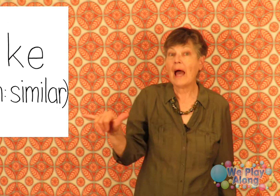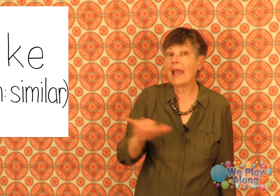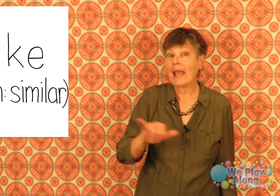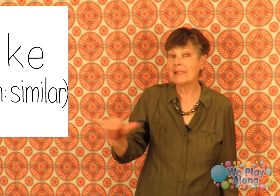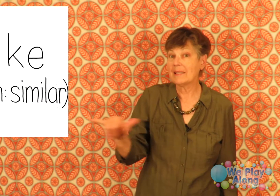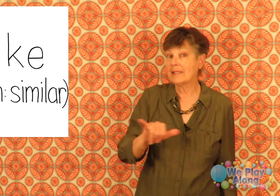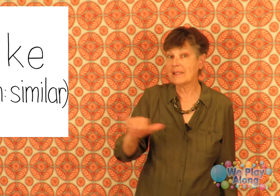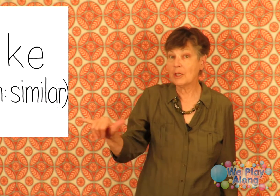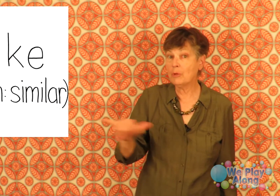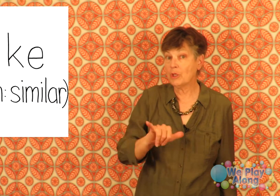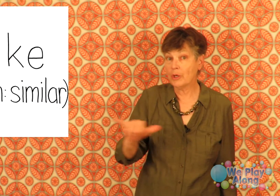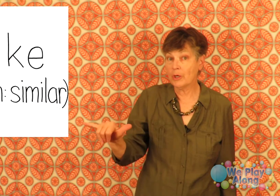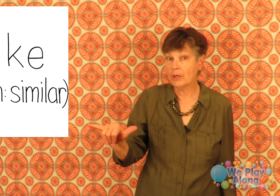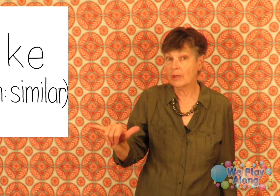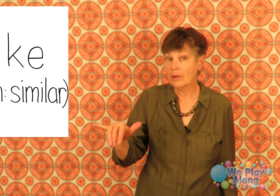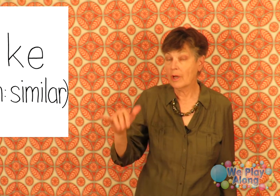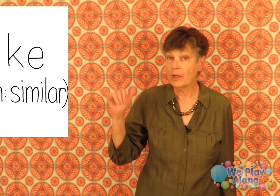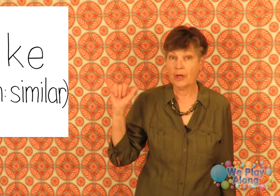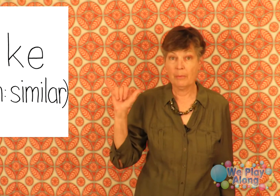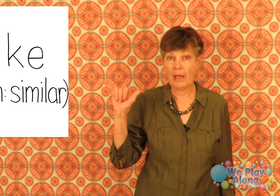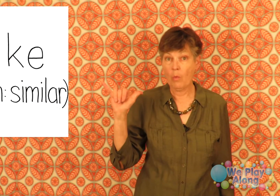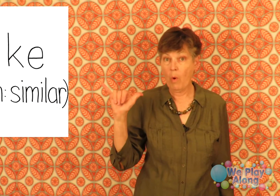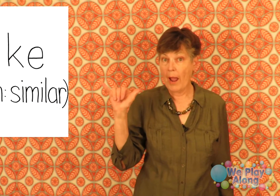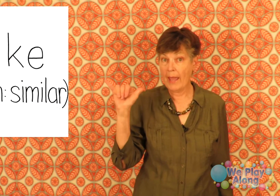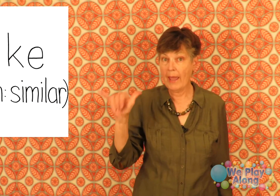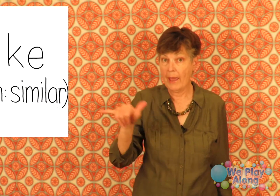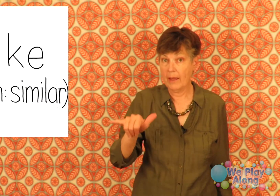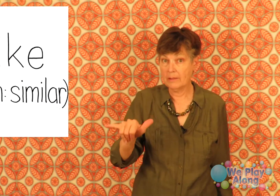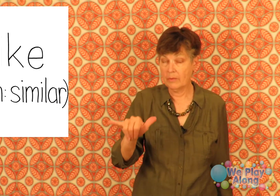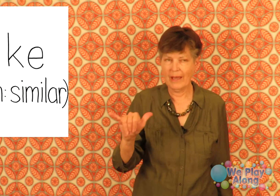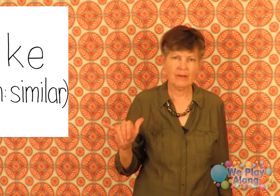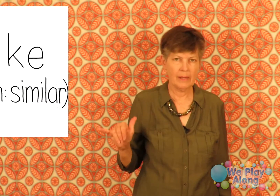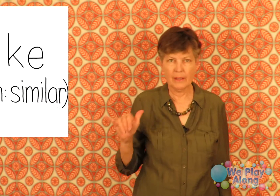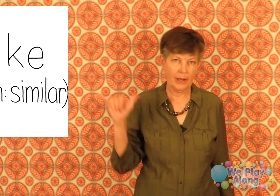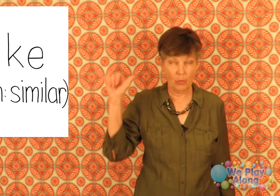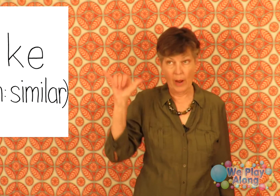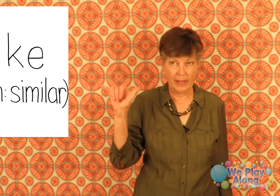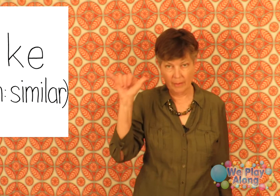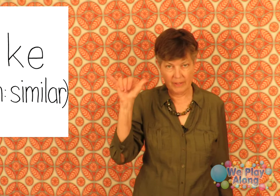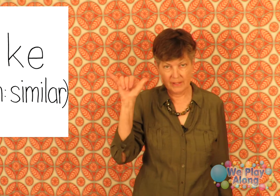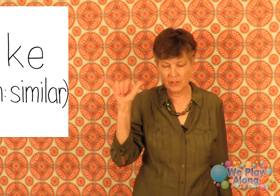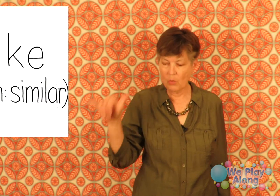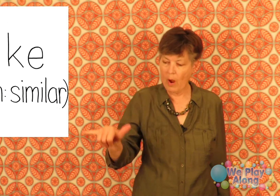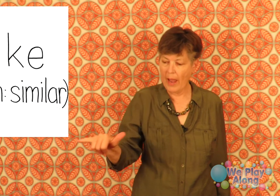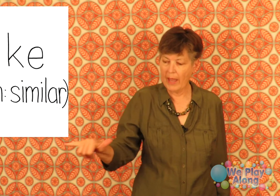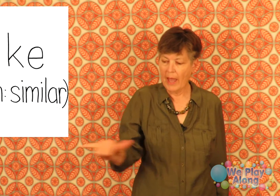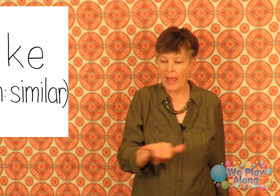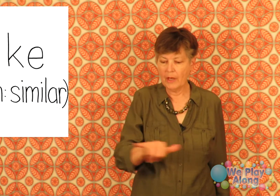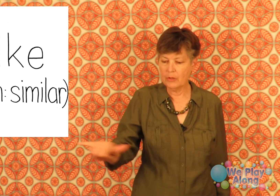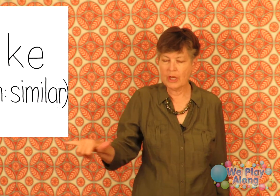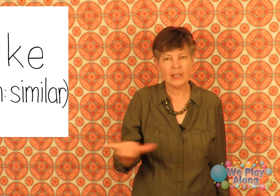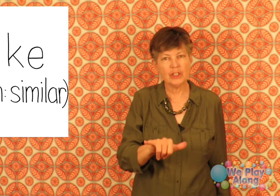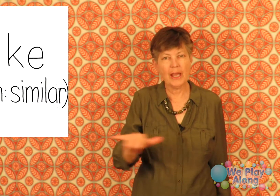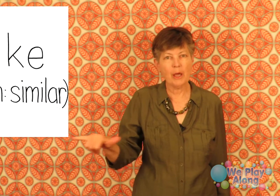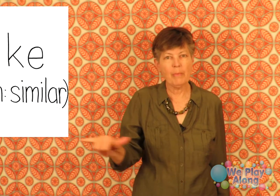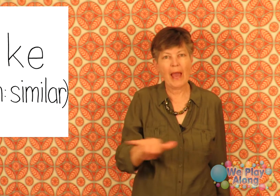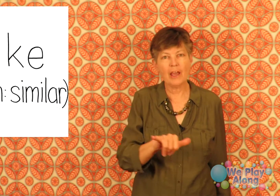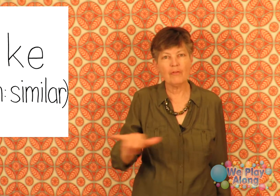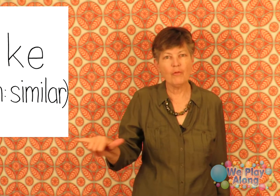Like as in similar, you're going to make a Y hand. We haven't done the letter Y yet, but this is a Y. And you kind of shake it back and